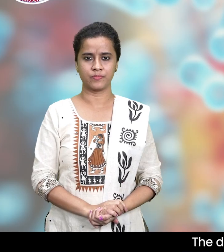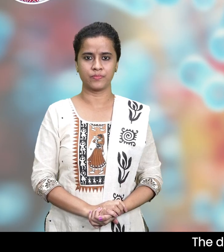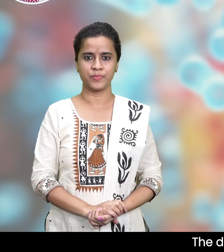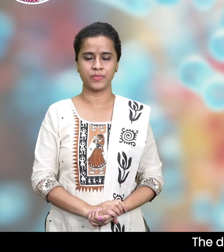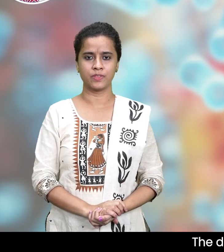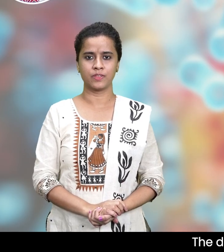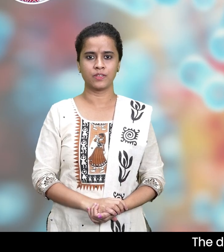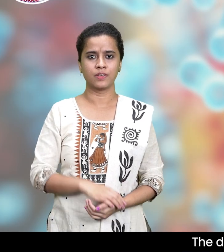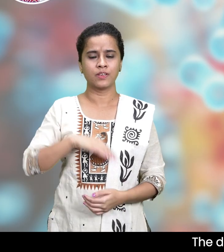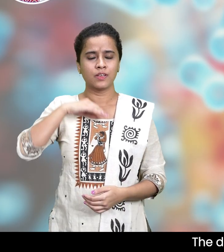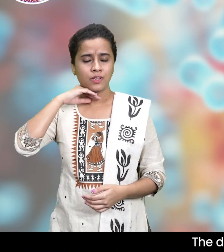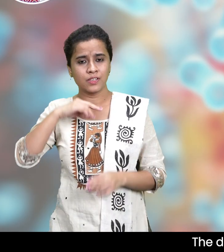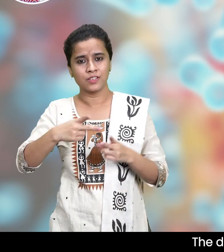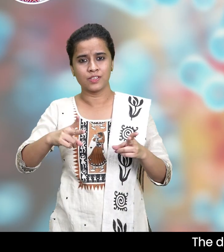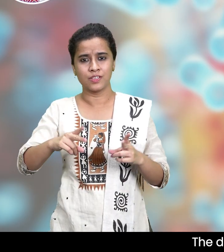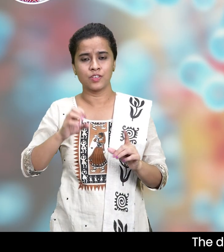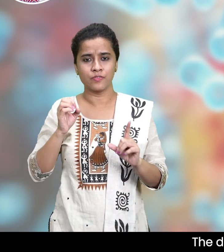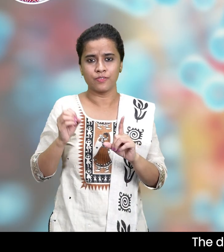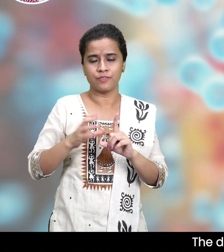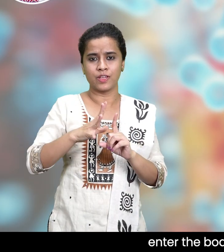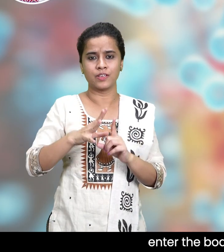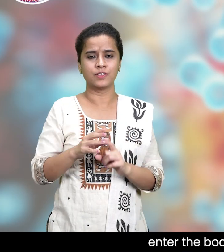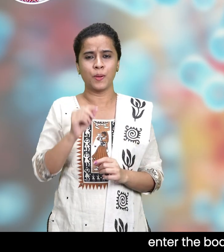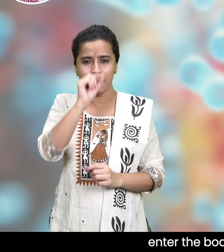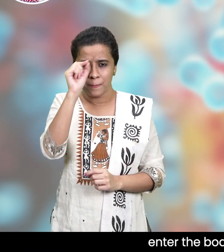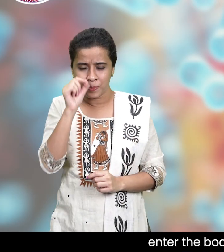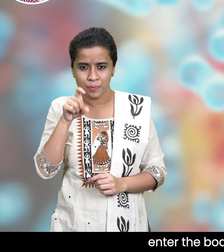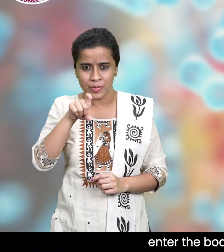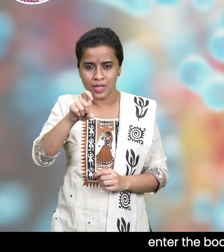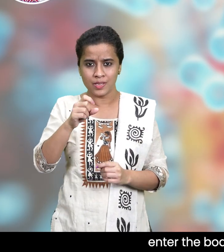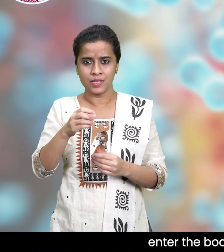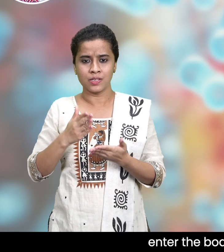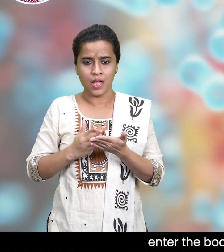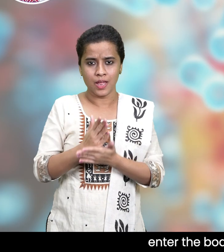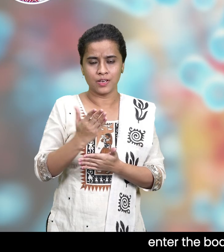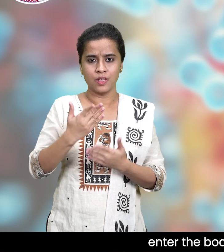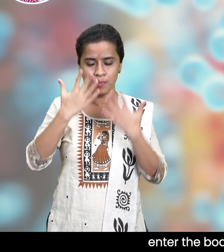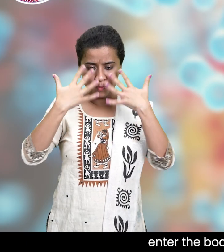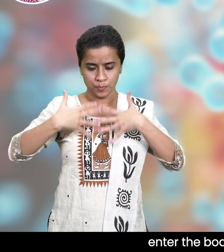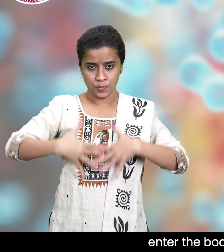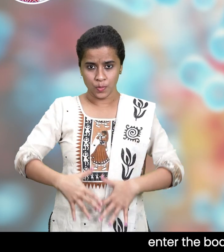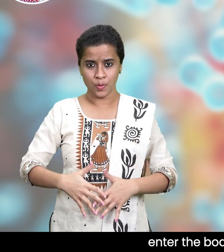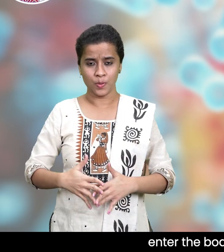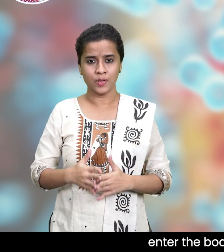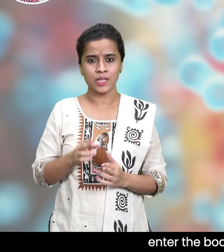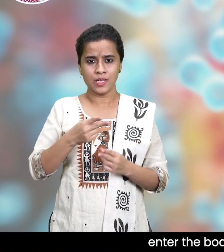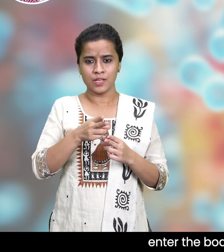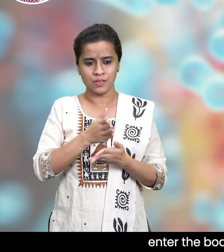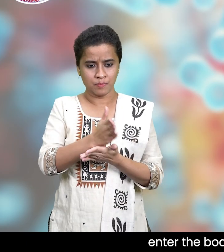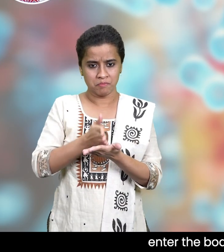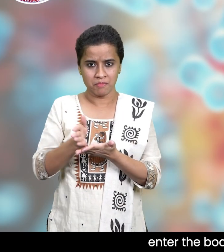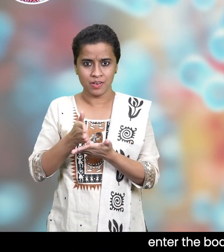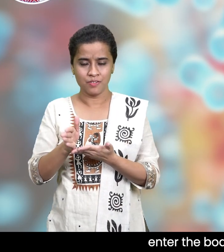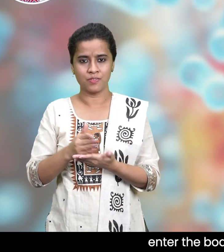The disease-causing microbes enter the body through these different